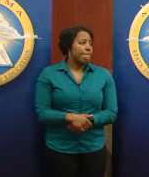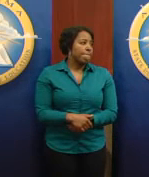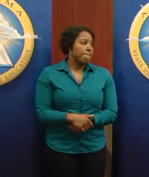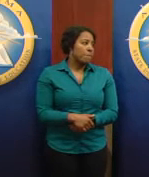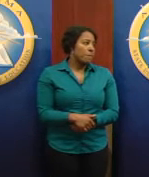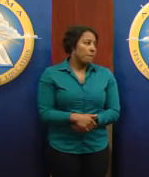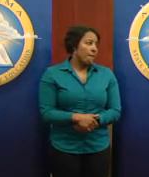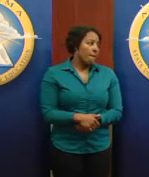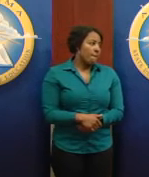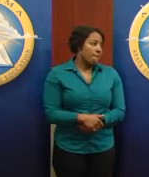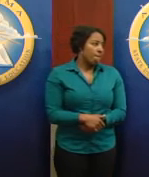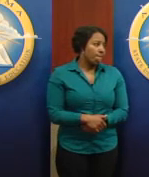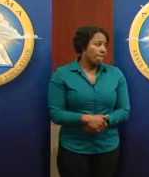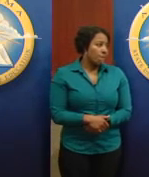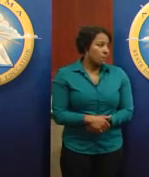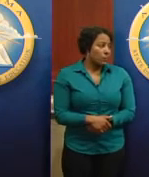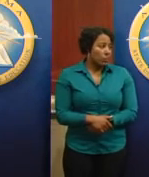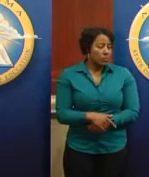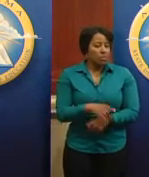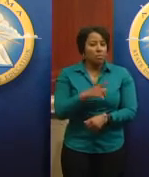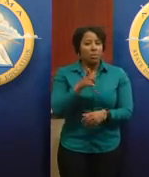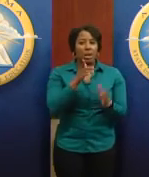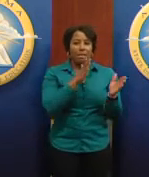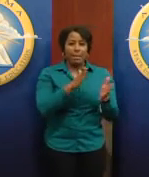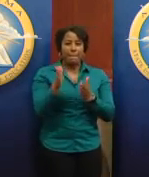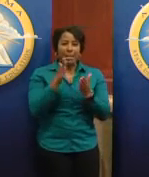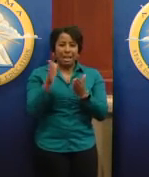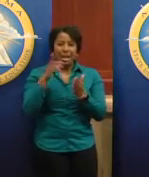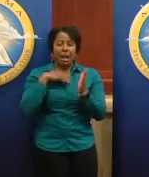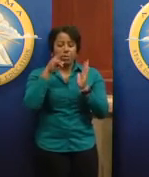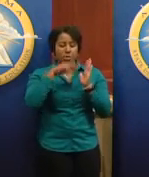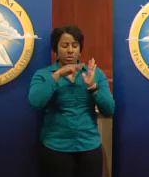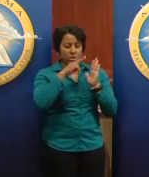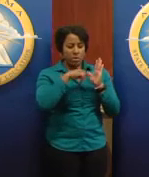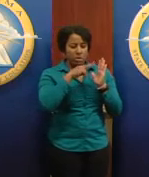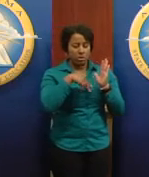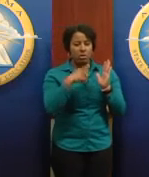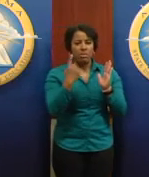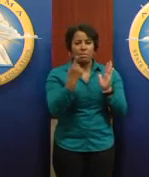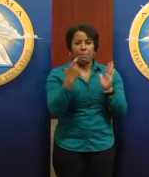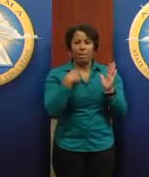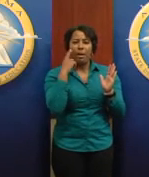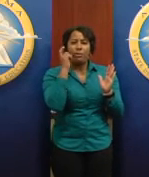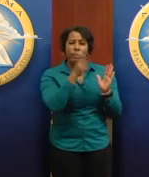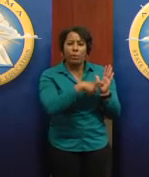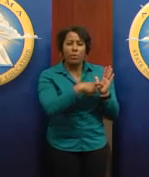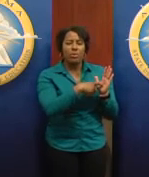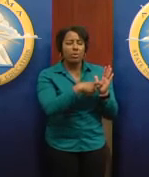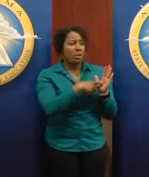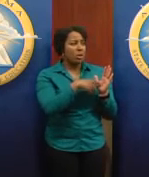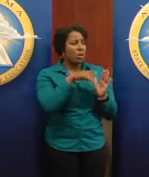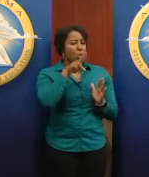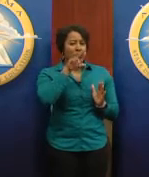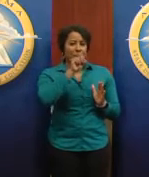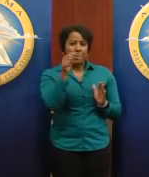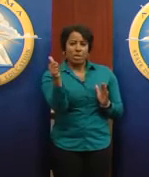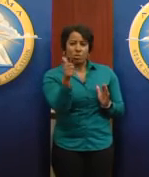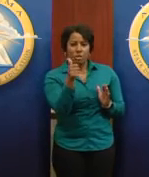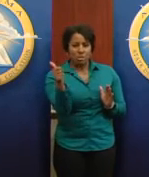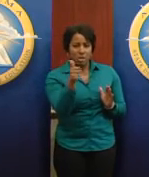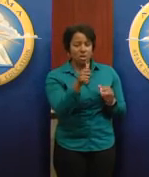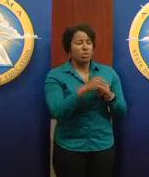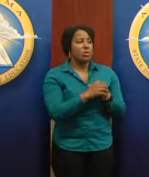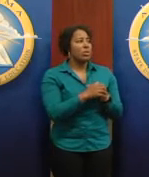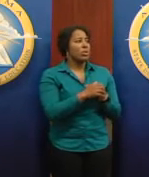Oh yes, as I was looking through your plan, one of the things that sort of jumped out to me was the bus transportation, mm-hmm. and